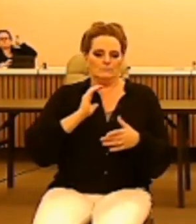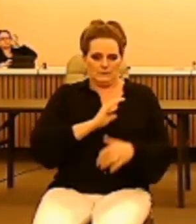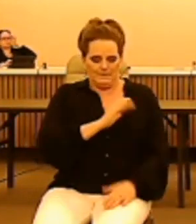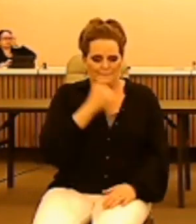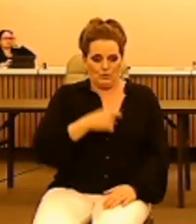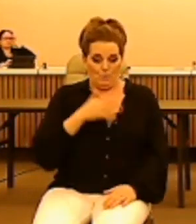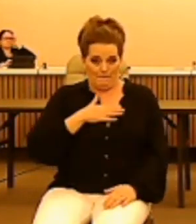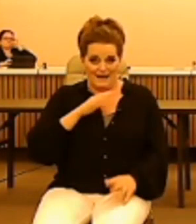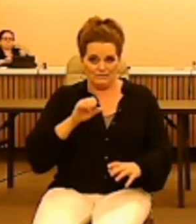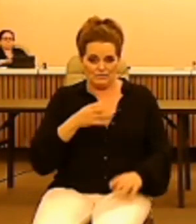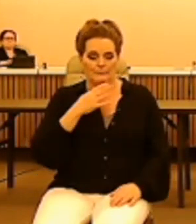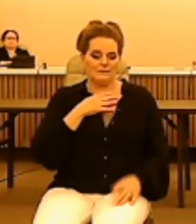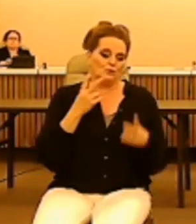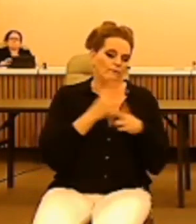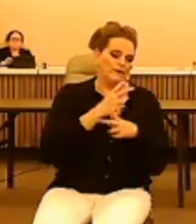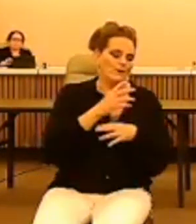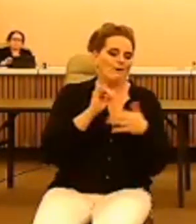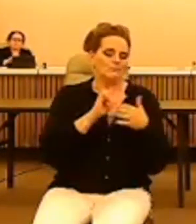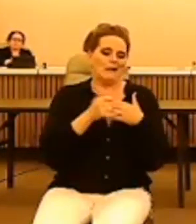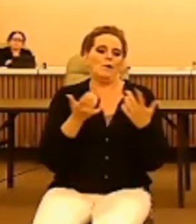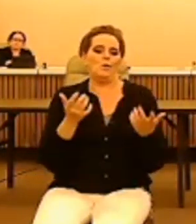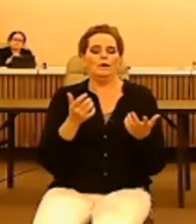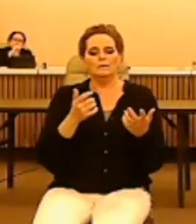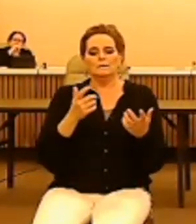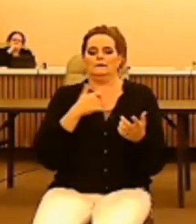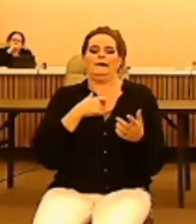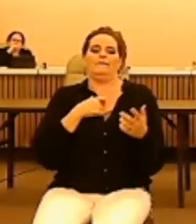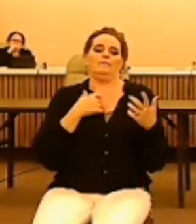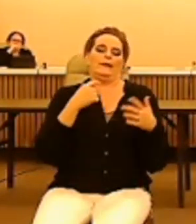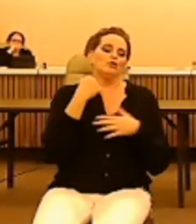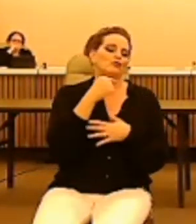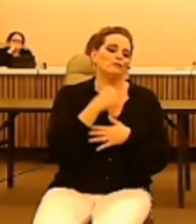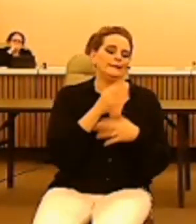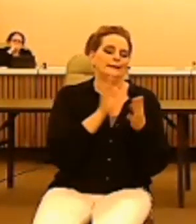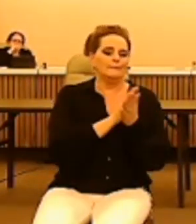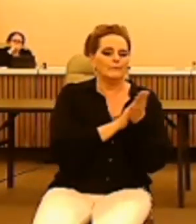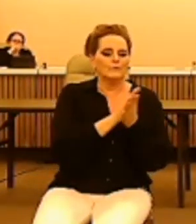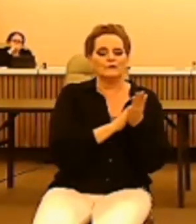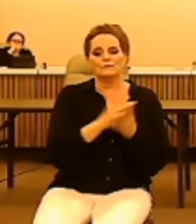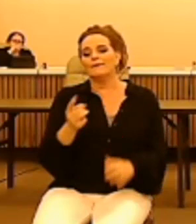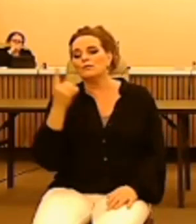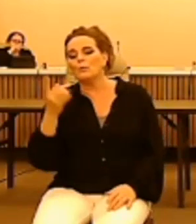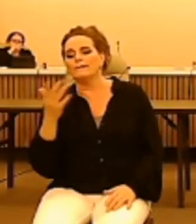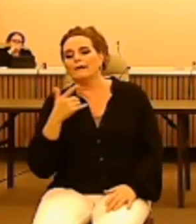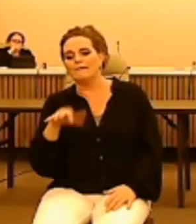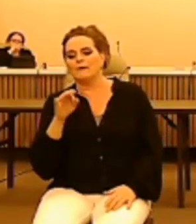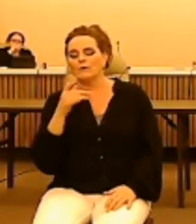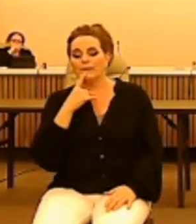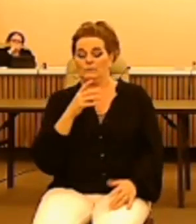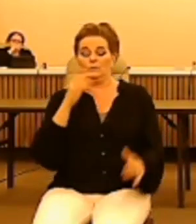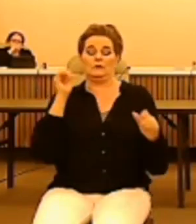to find ways that we can do green initiatives. And here's one I found that's